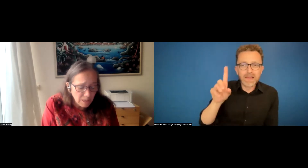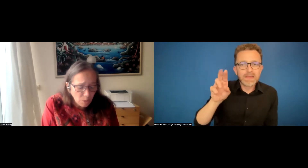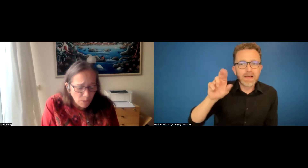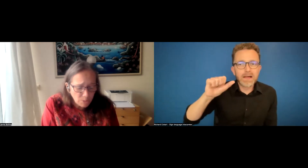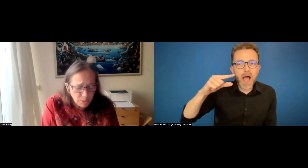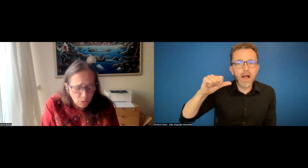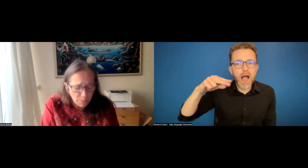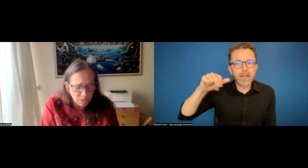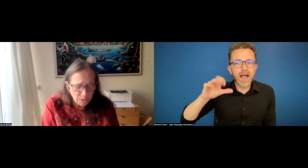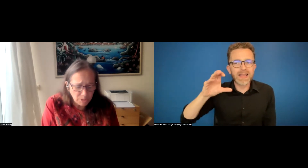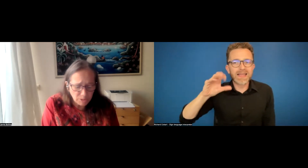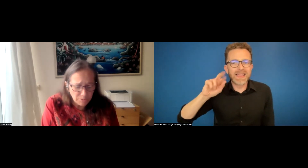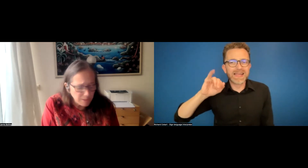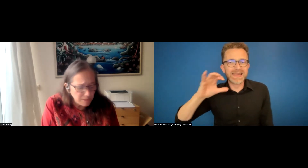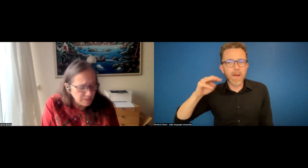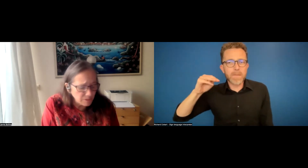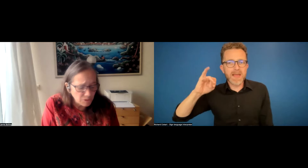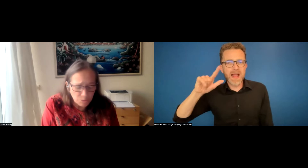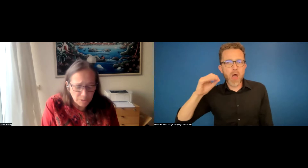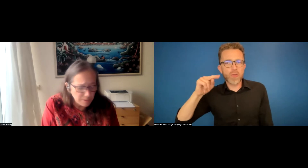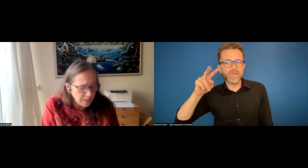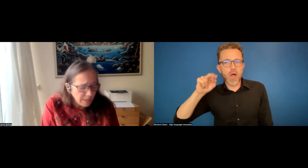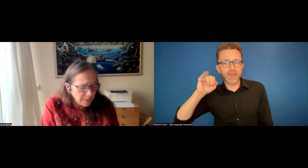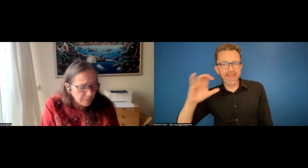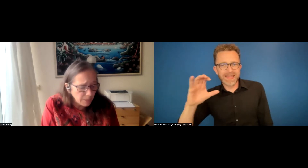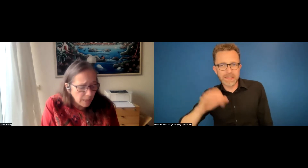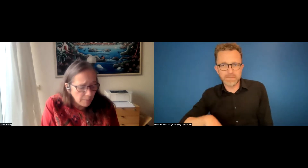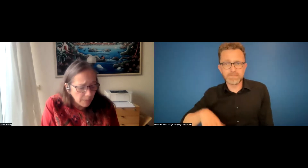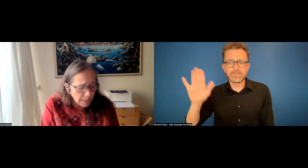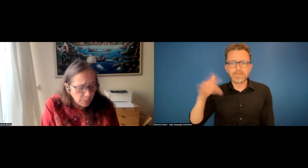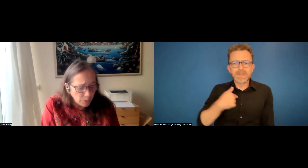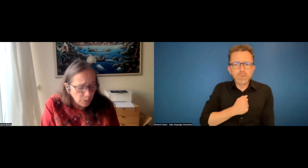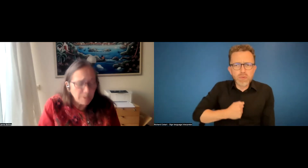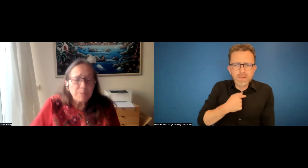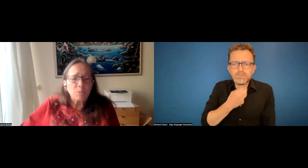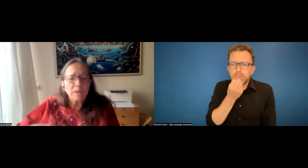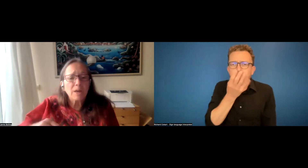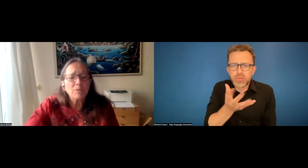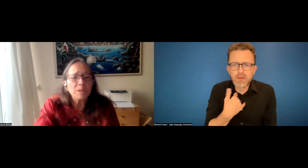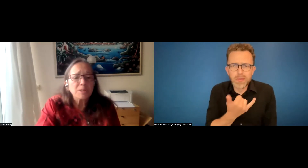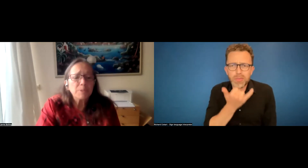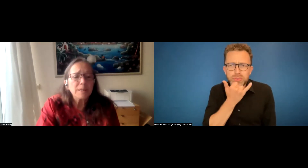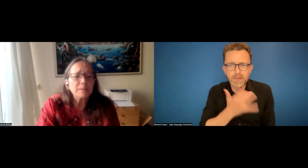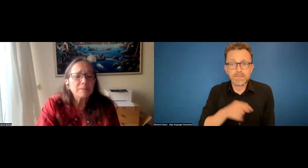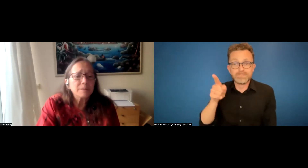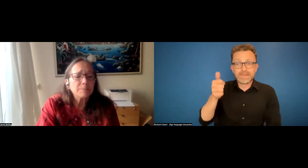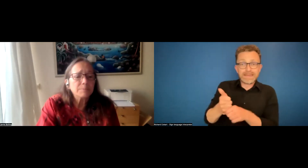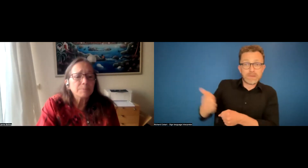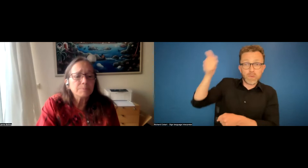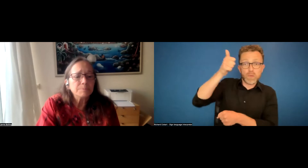conditions. What do we know about children from these institutions and the bilateral agreements between governments,